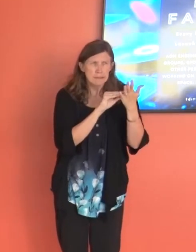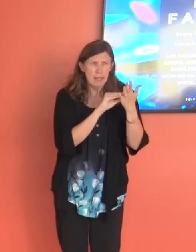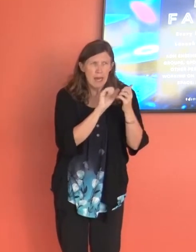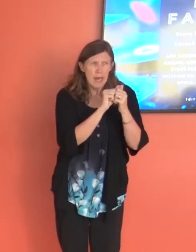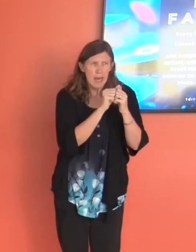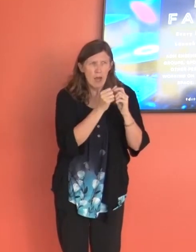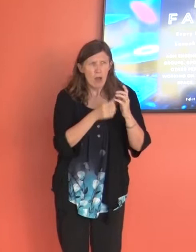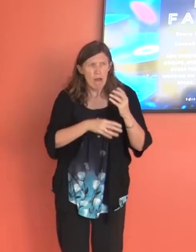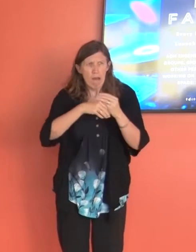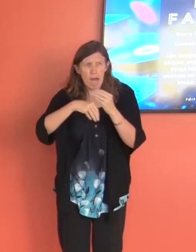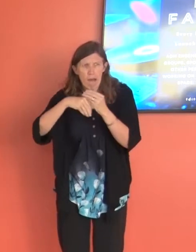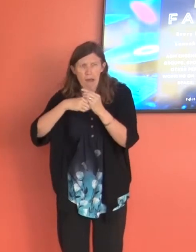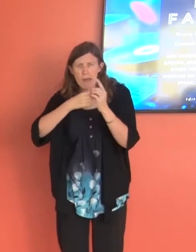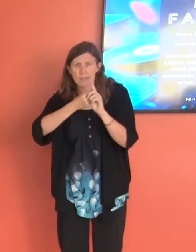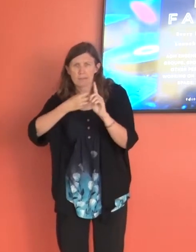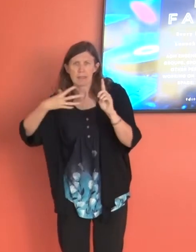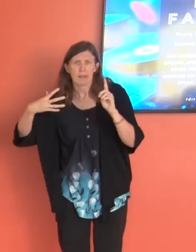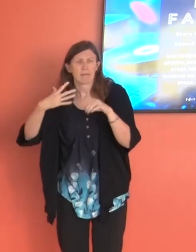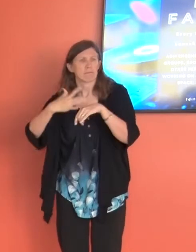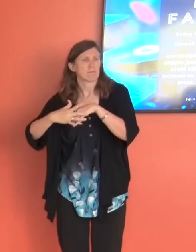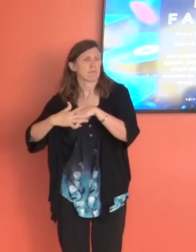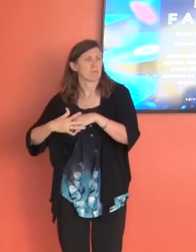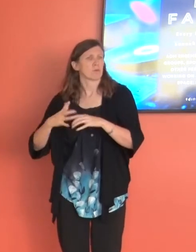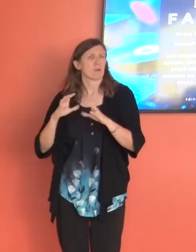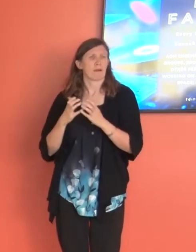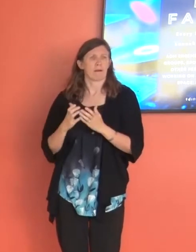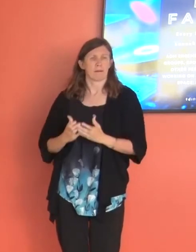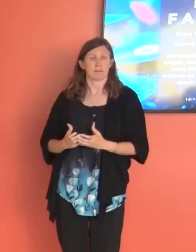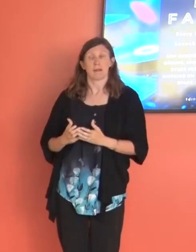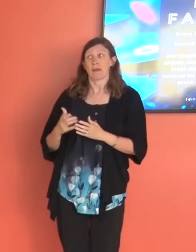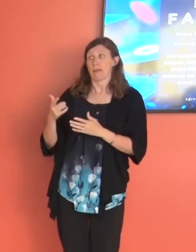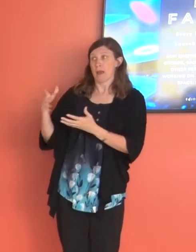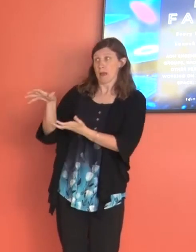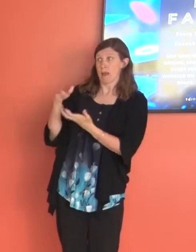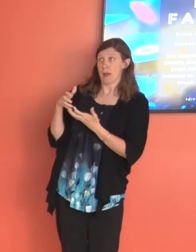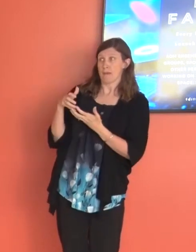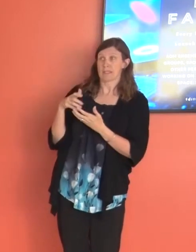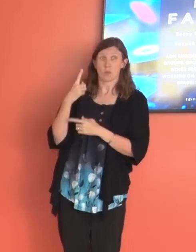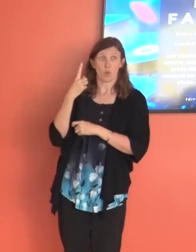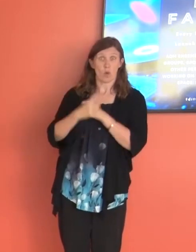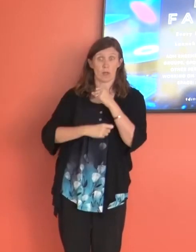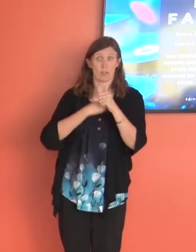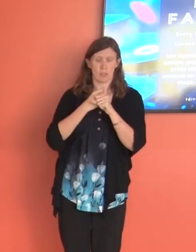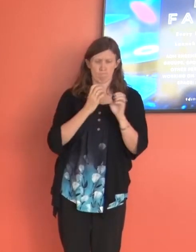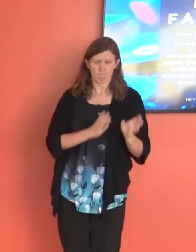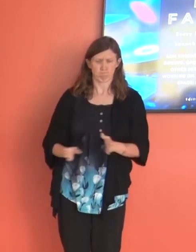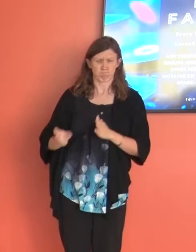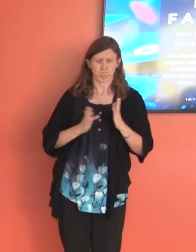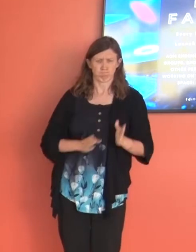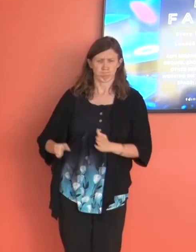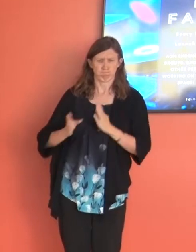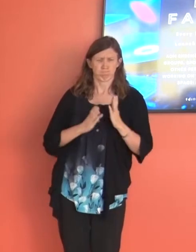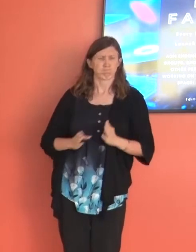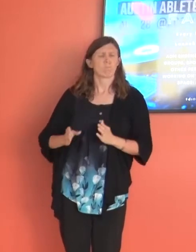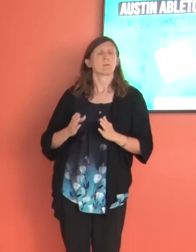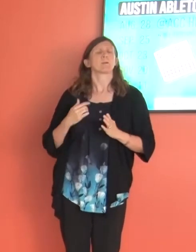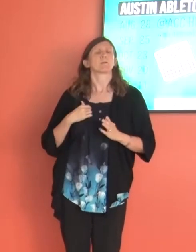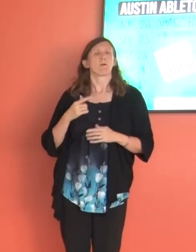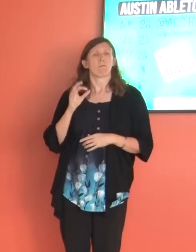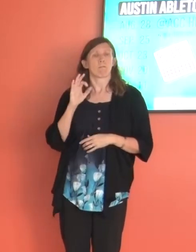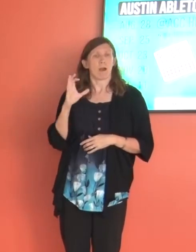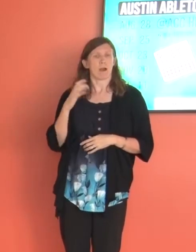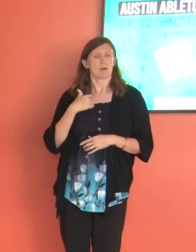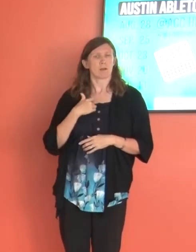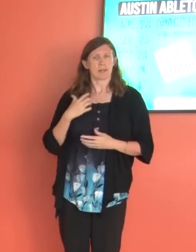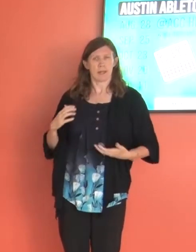the number of 8-week courses that we have. And so this grant gives us a year to plan this work. So this is an opportunity for our faculty to